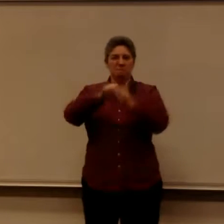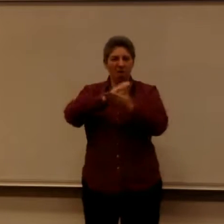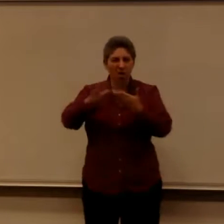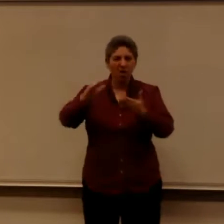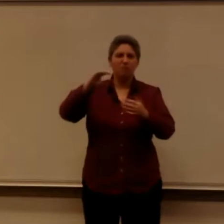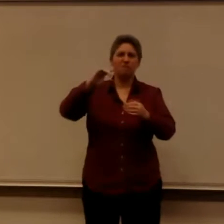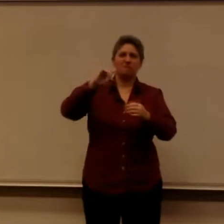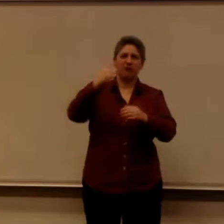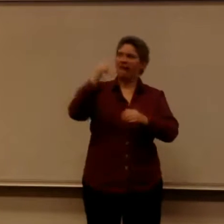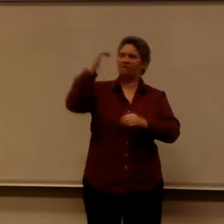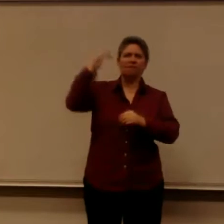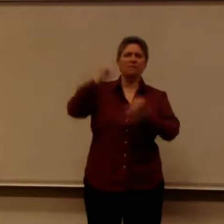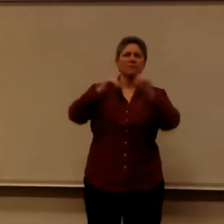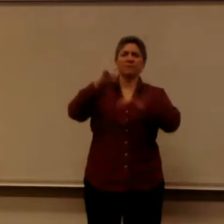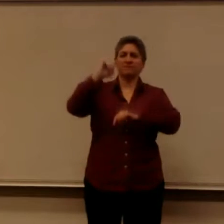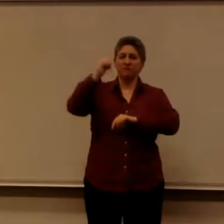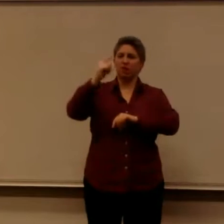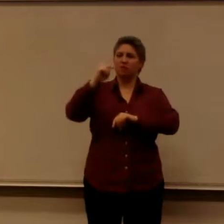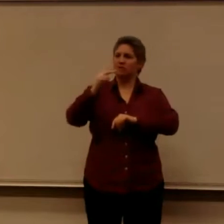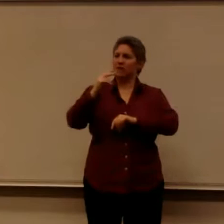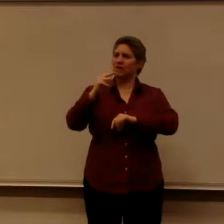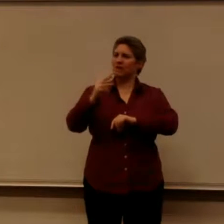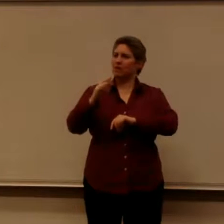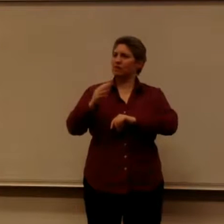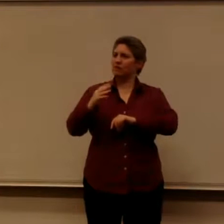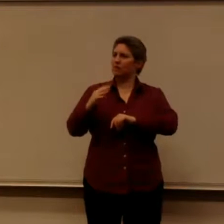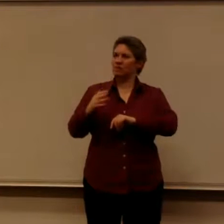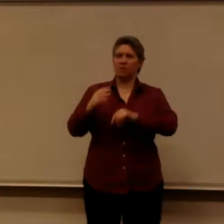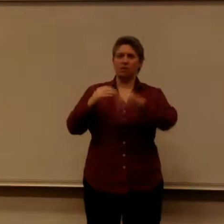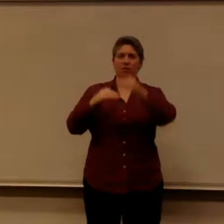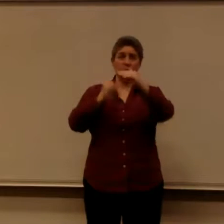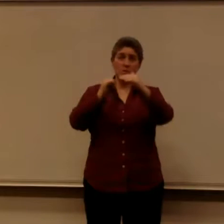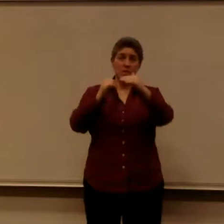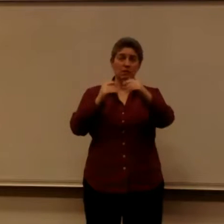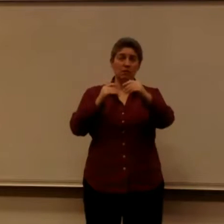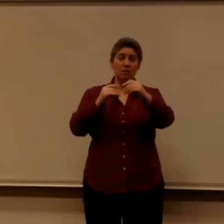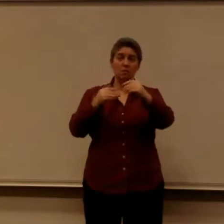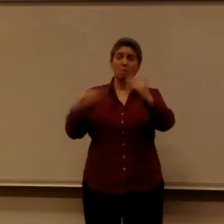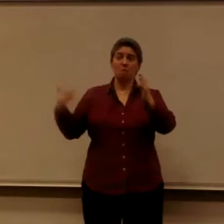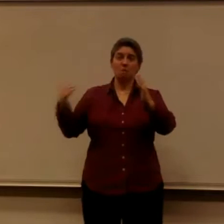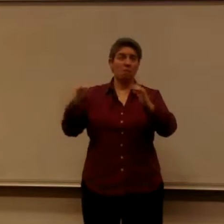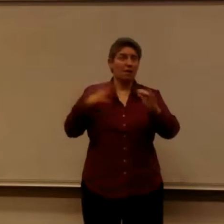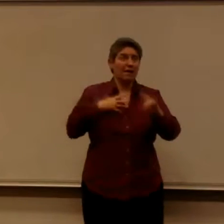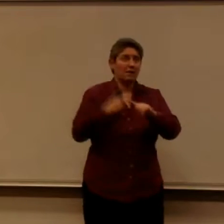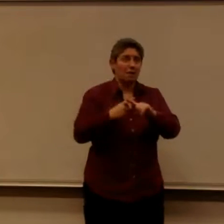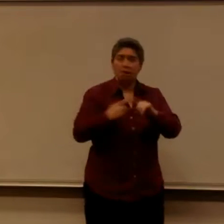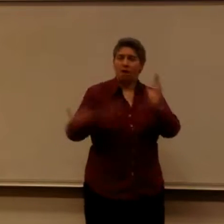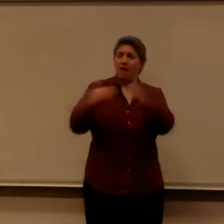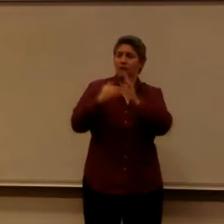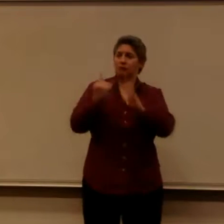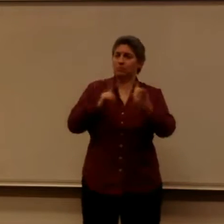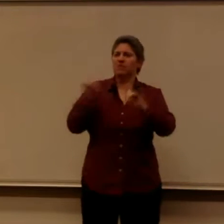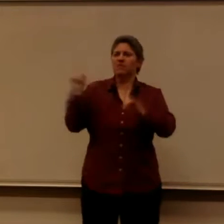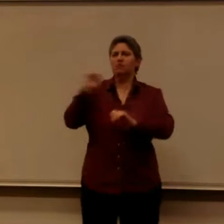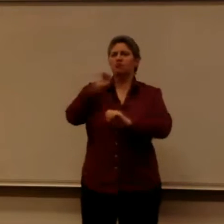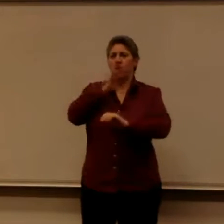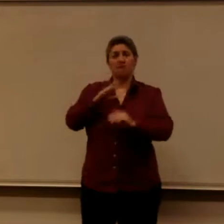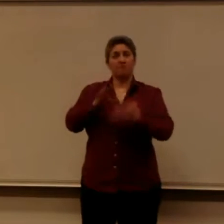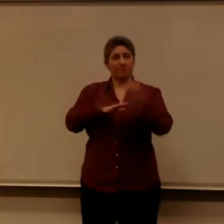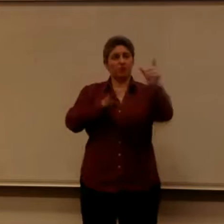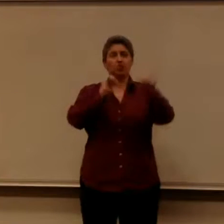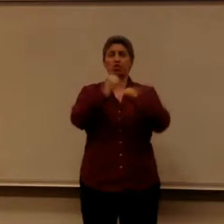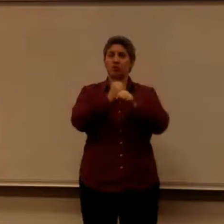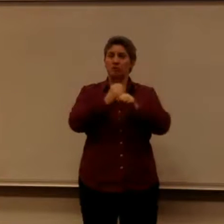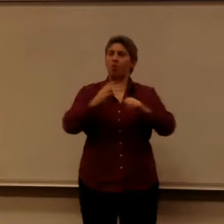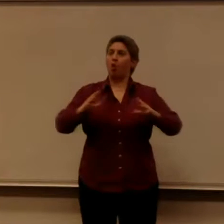be in February, and it will be recruited in March, and then the plan for the first few meetings anyway. There